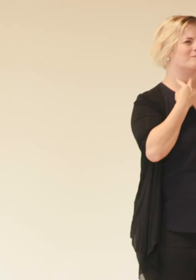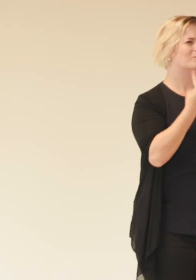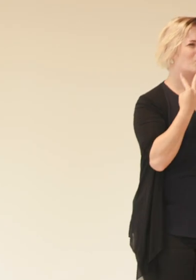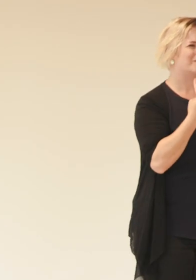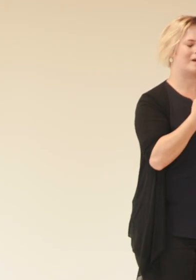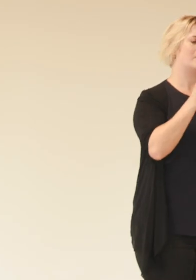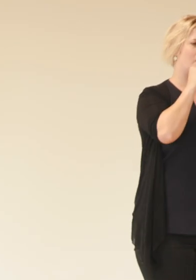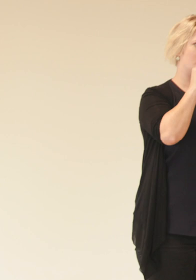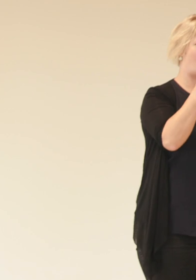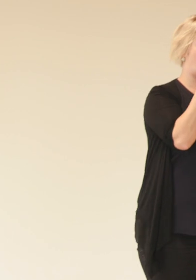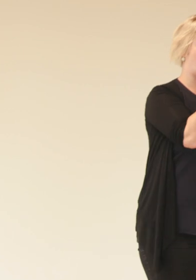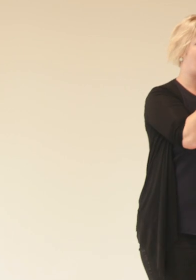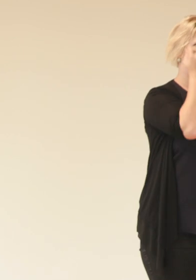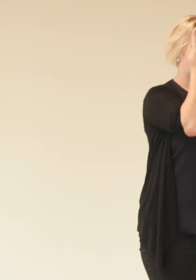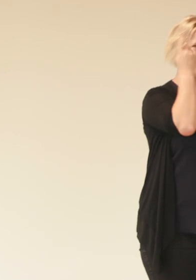But